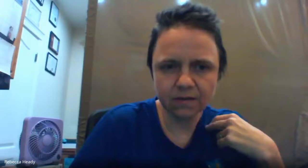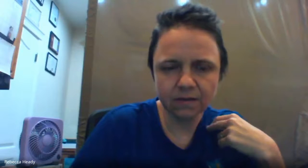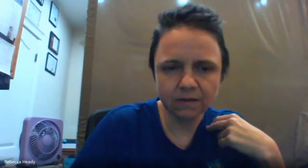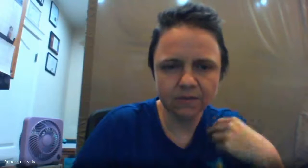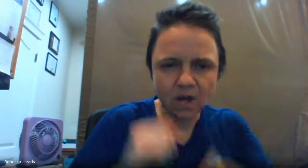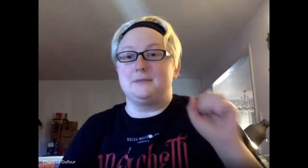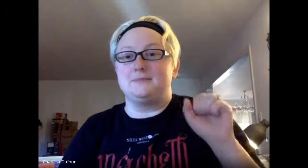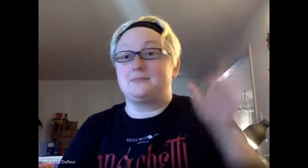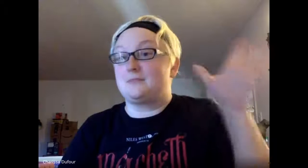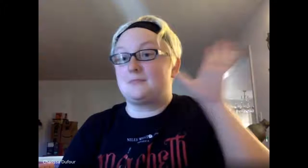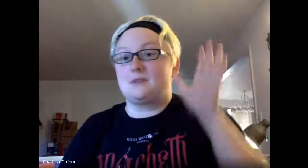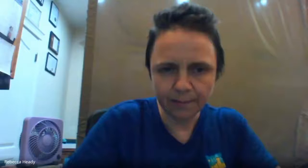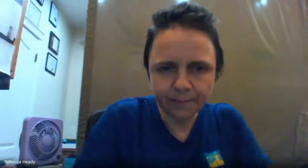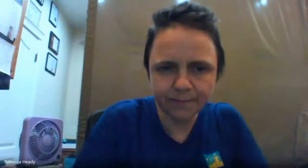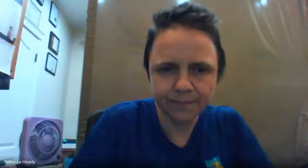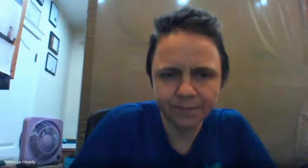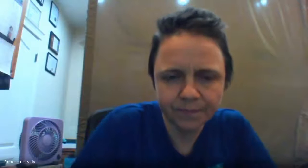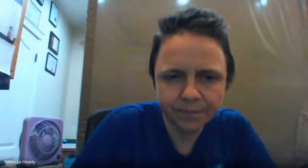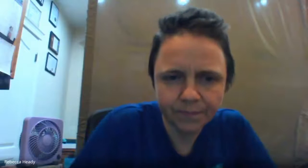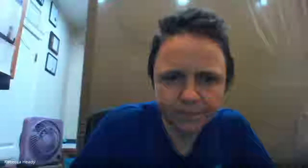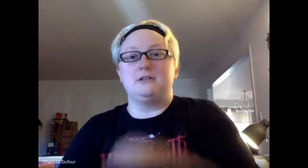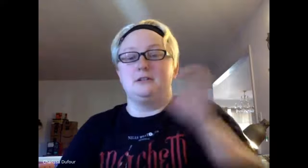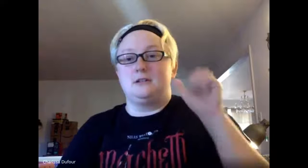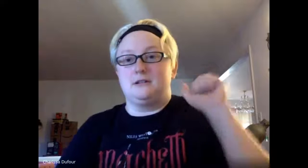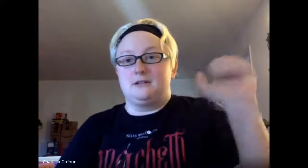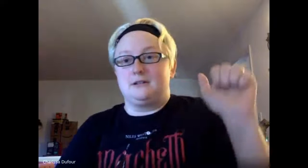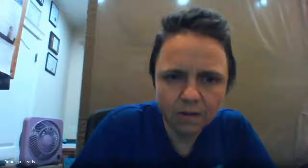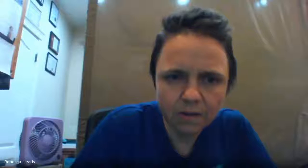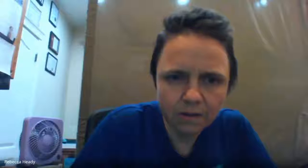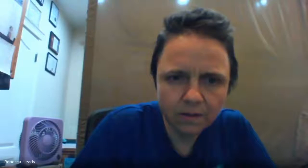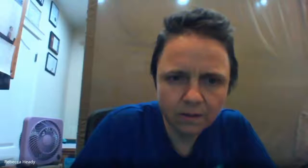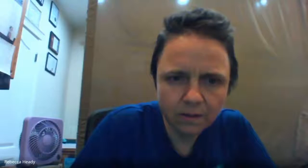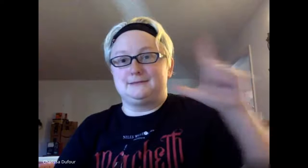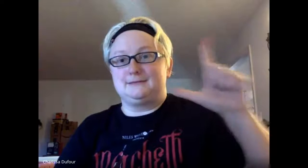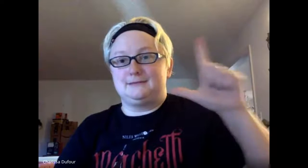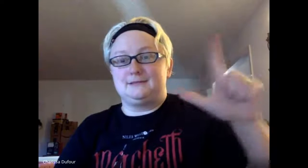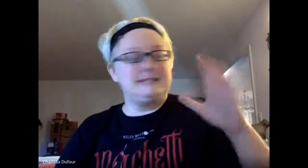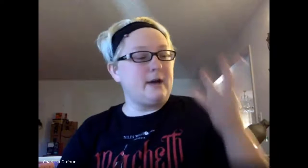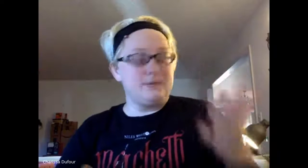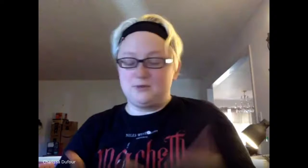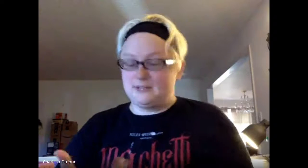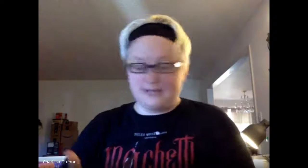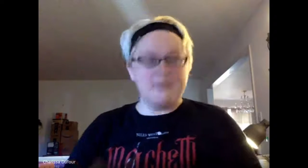Daughter, son. Yep. Daughter. Uh-huh. See, now I'm doing. See, I'm confused Yeah, now.